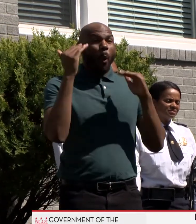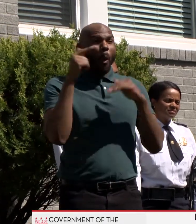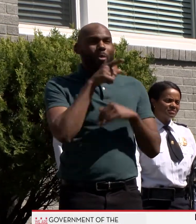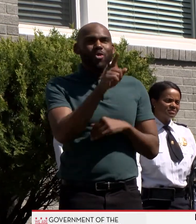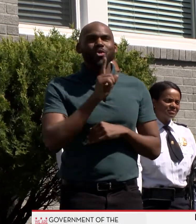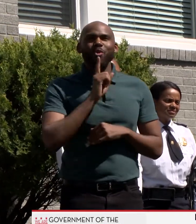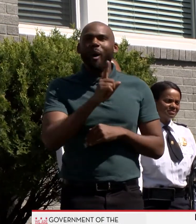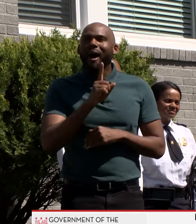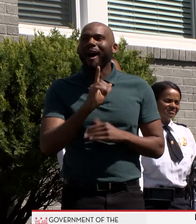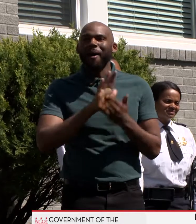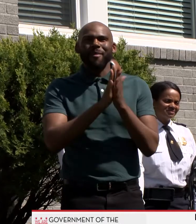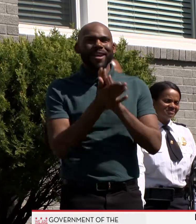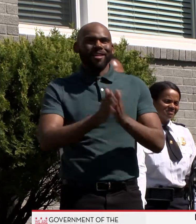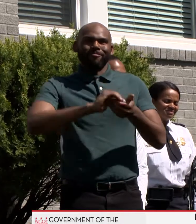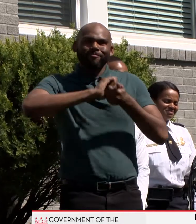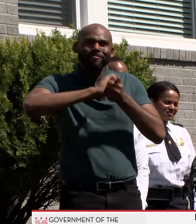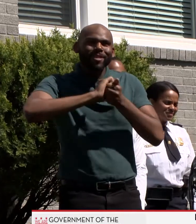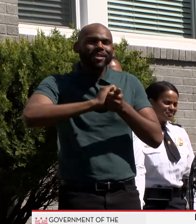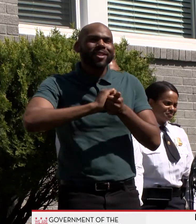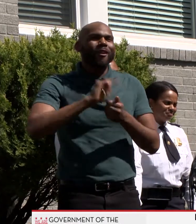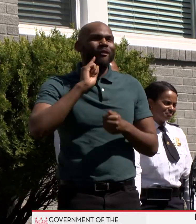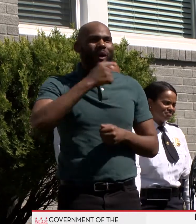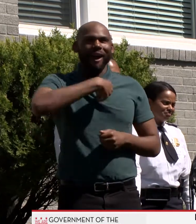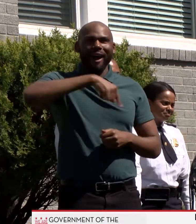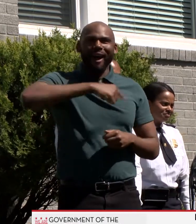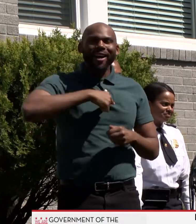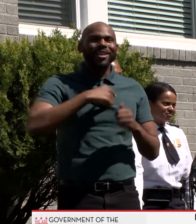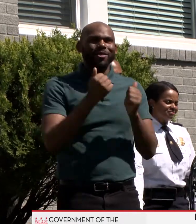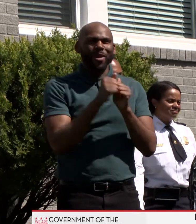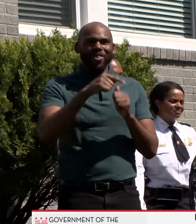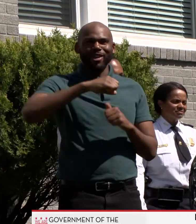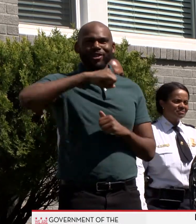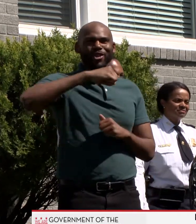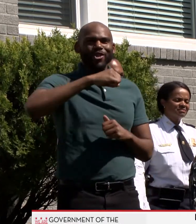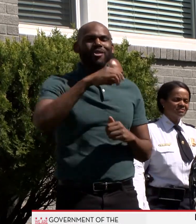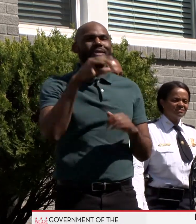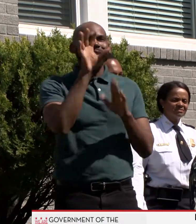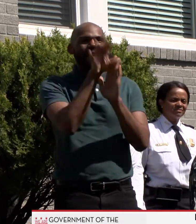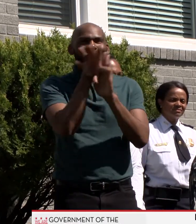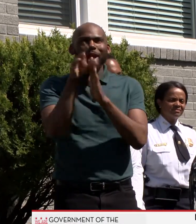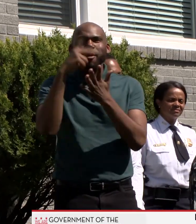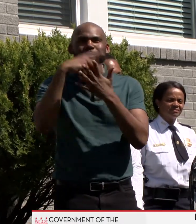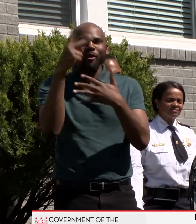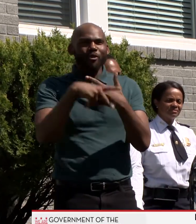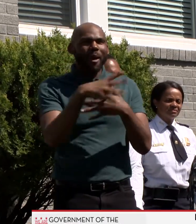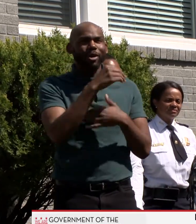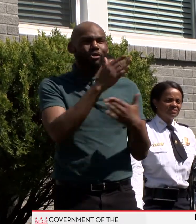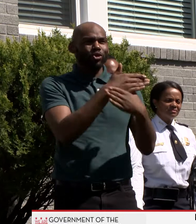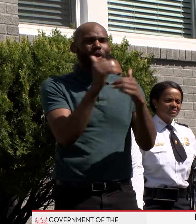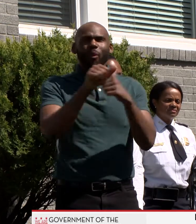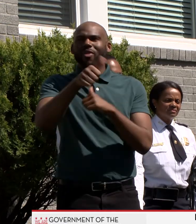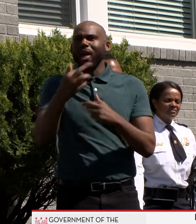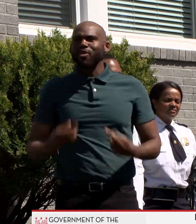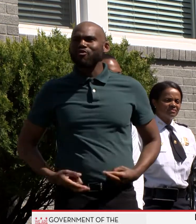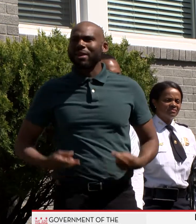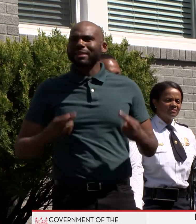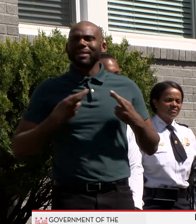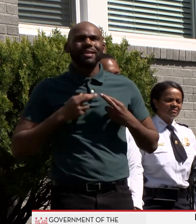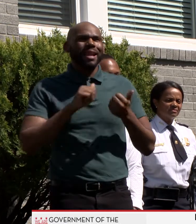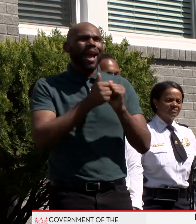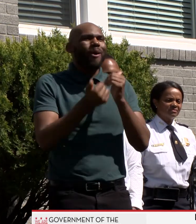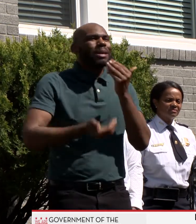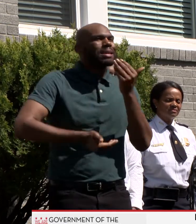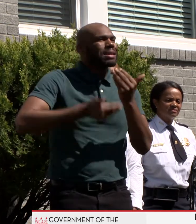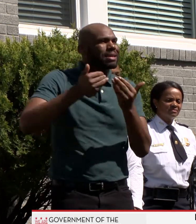an ambassador as well for our security camera program and that you are sharing with other residents how easy